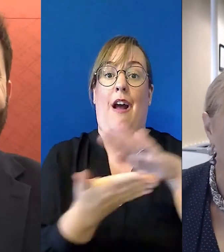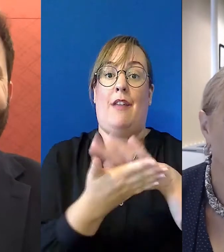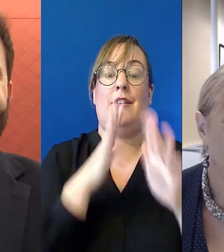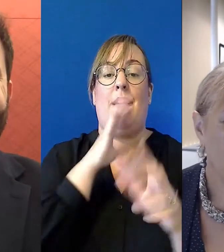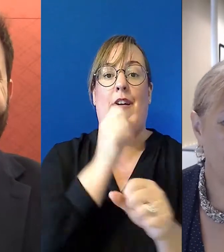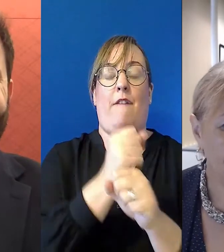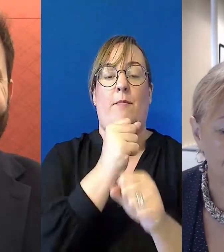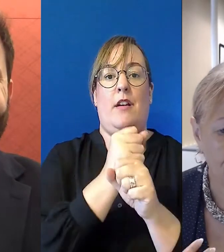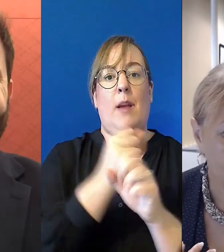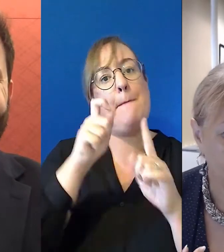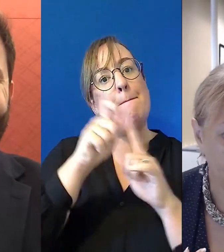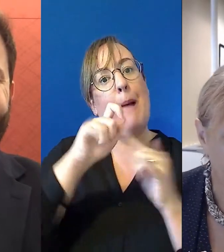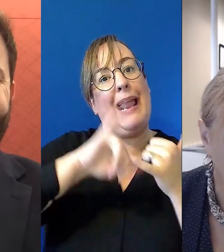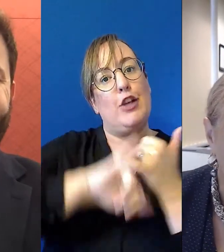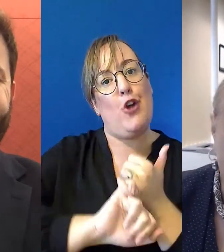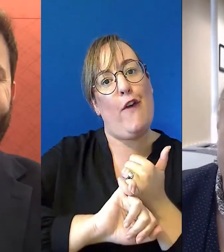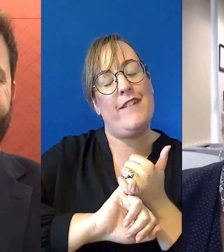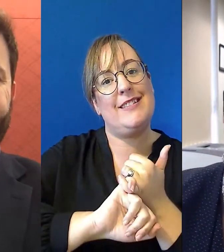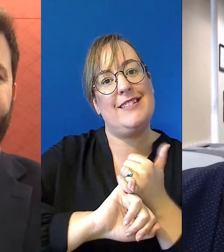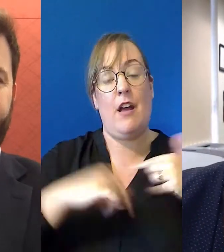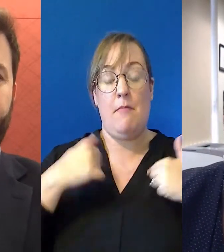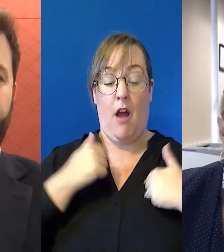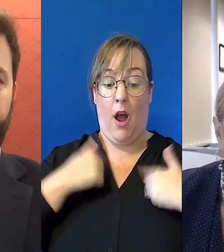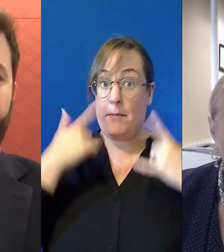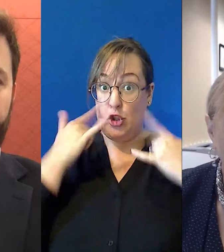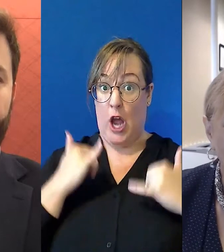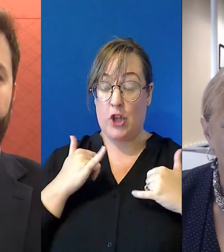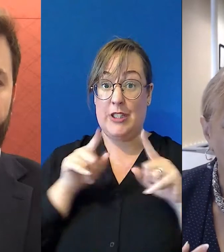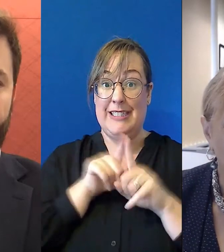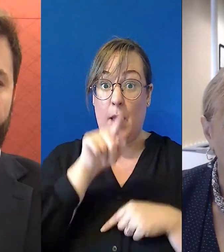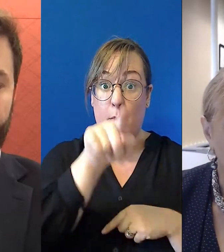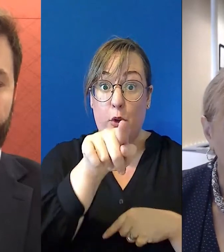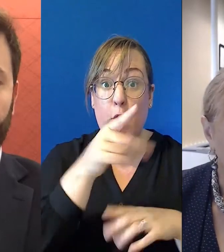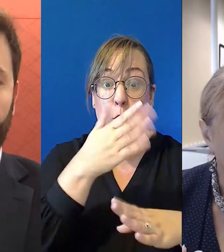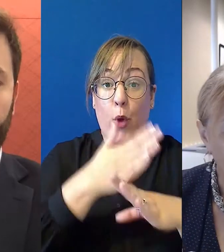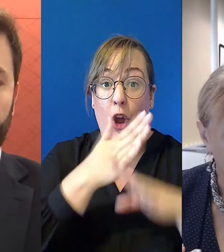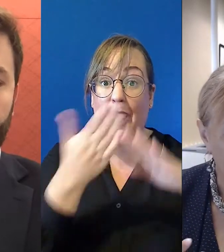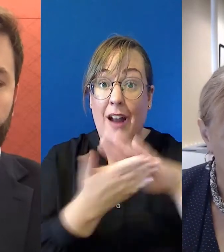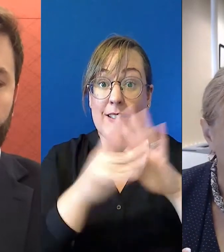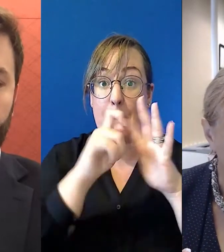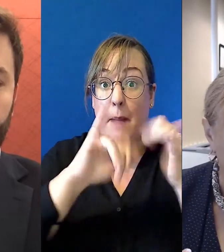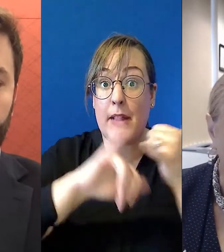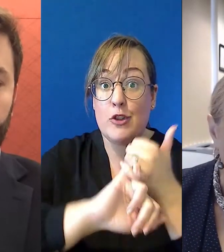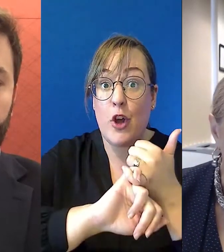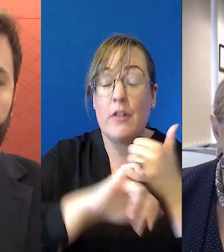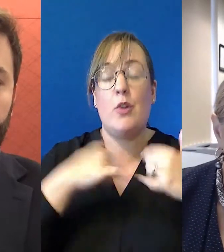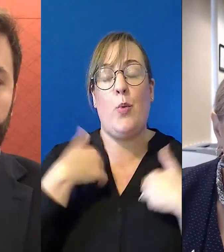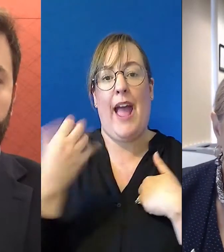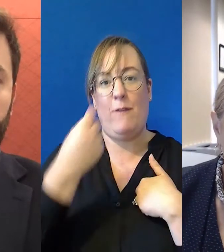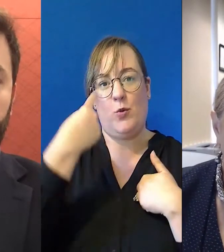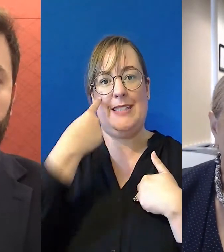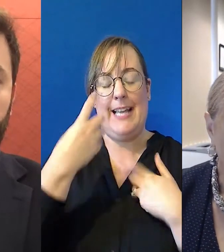a judge. I'm restricted by that role, so are you. We have to acknowledge our potential for